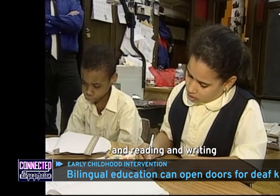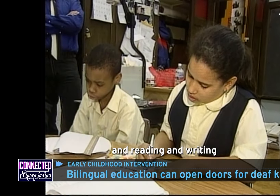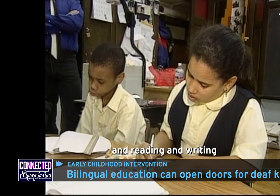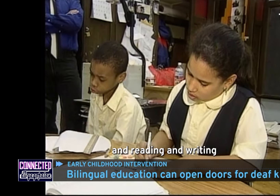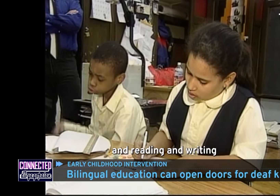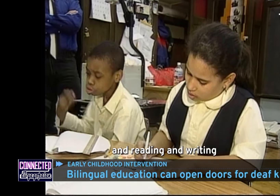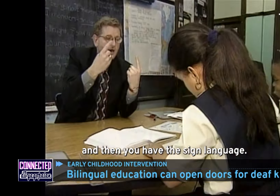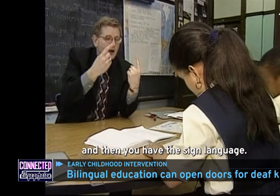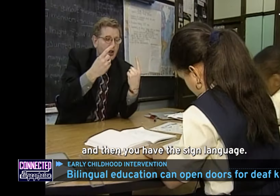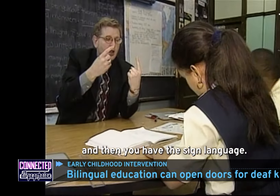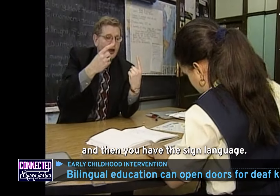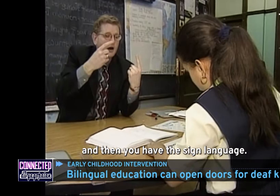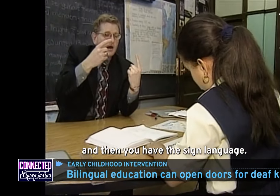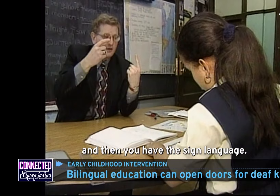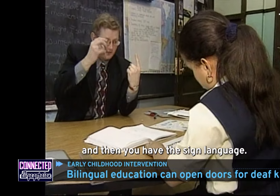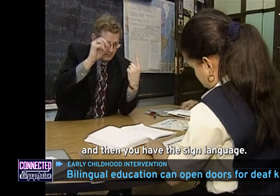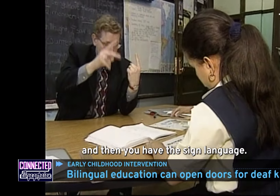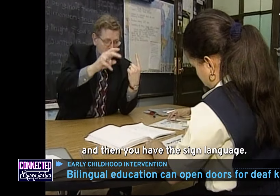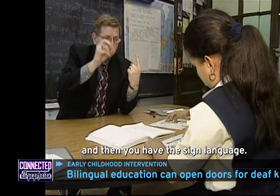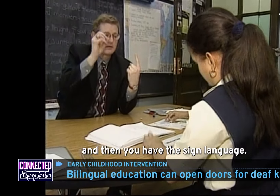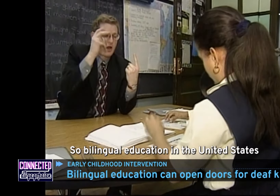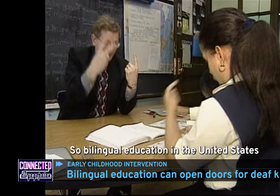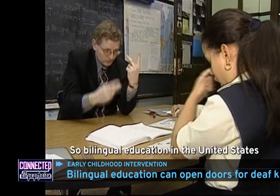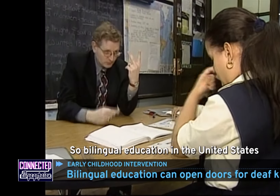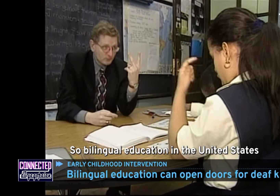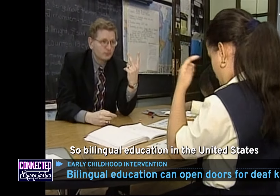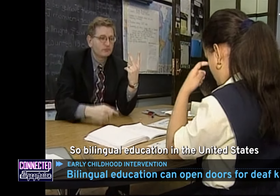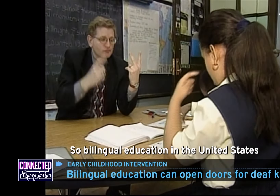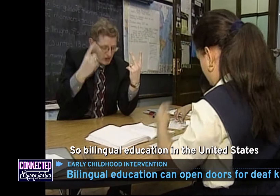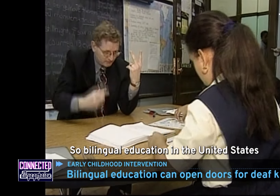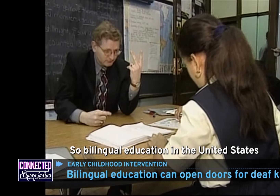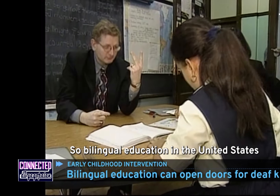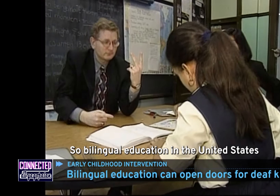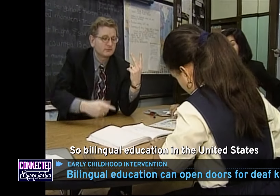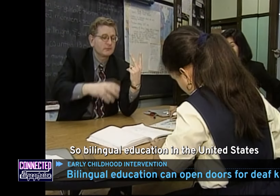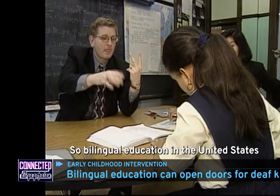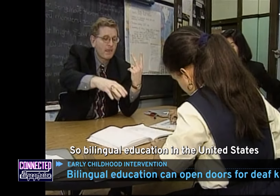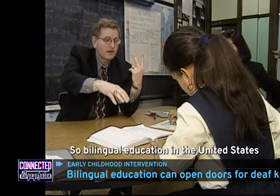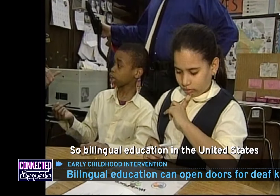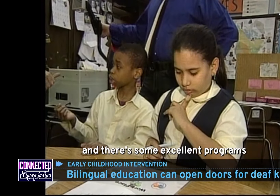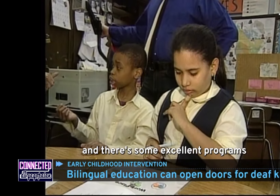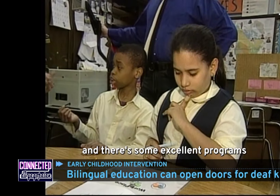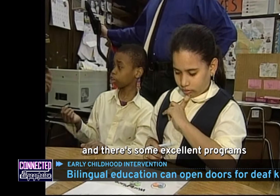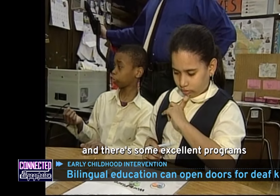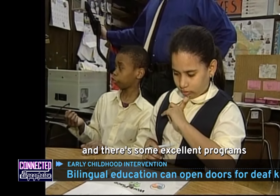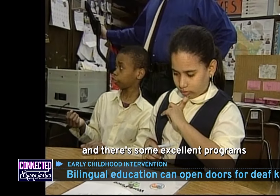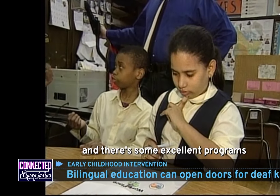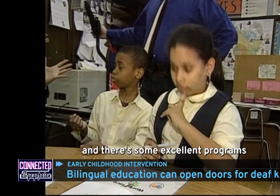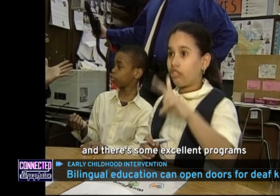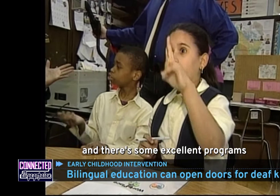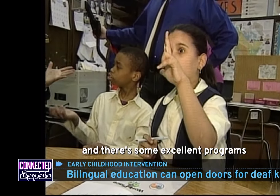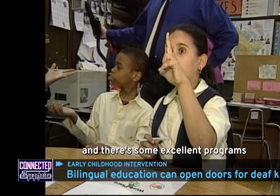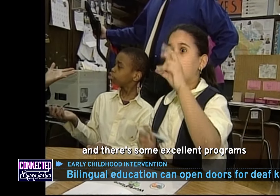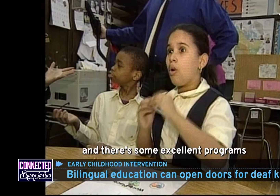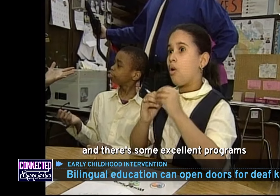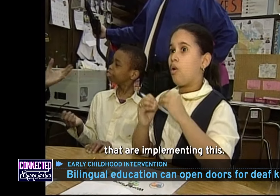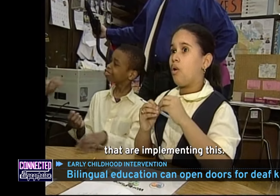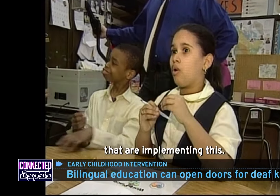and writing, and then you have the sign language. So bilingual education in the United States, and there's some excellent programs that